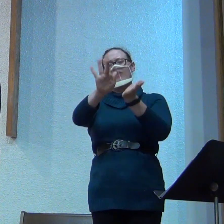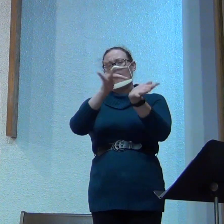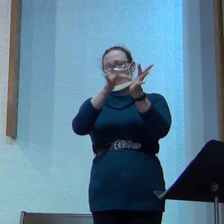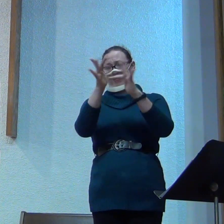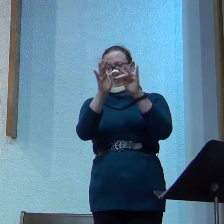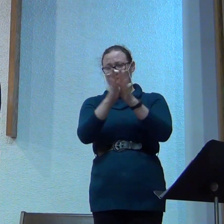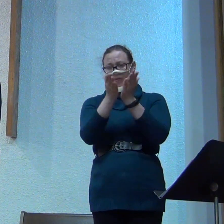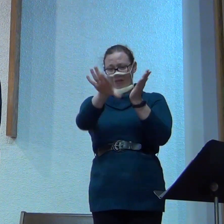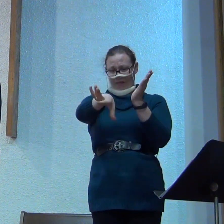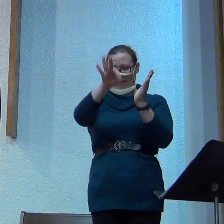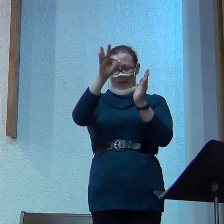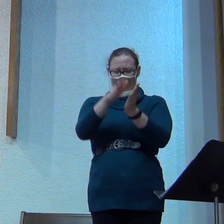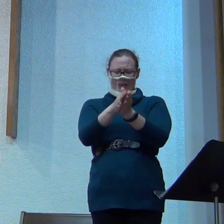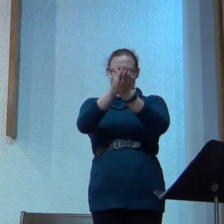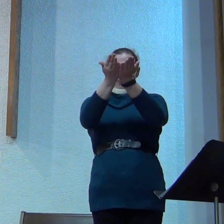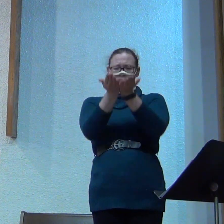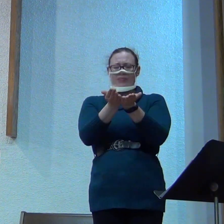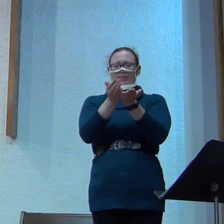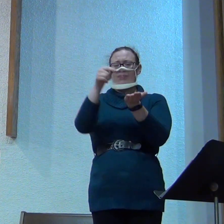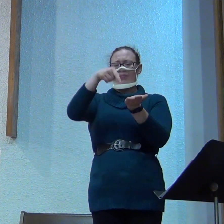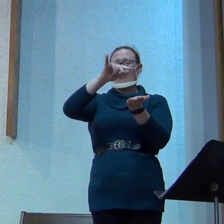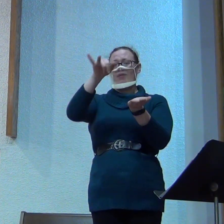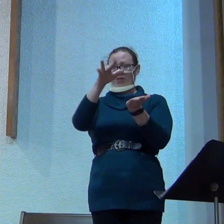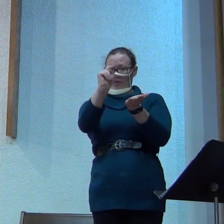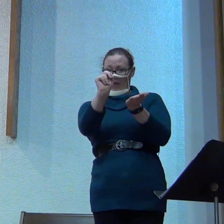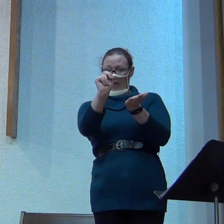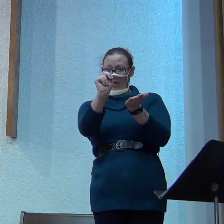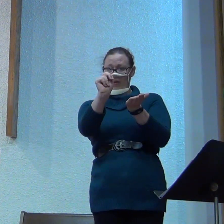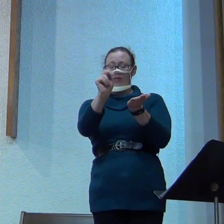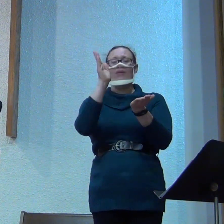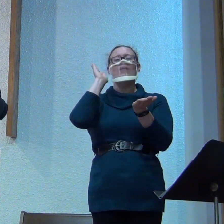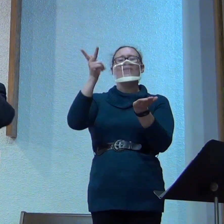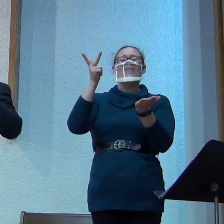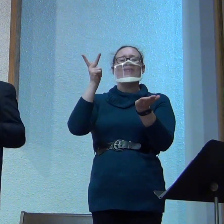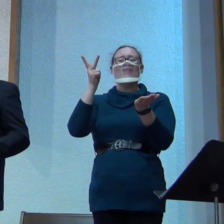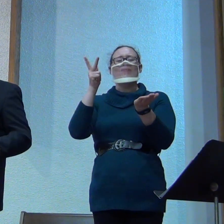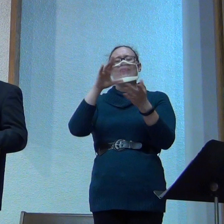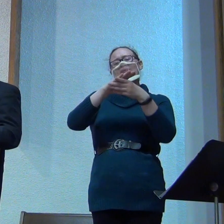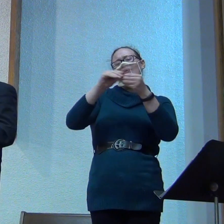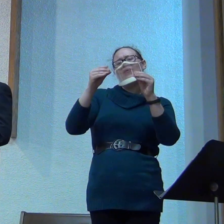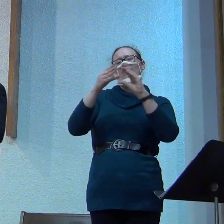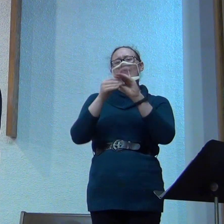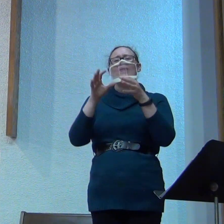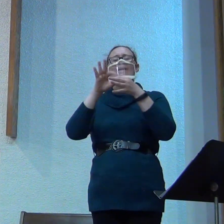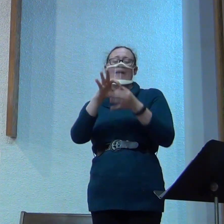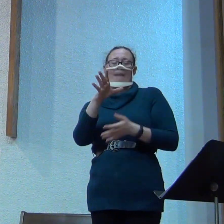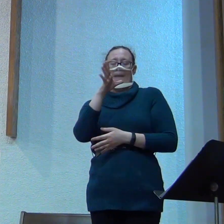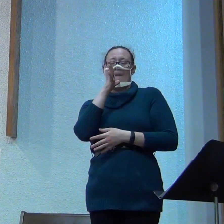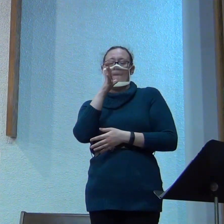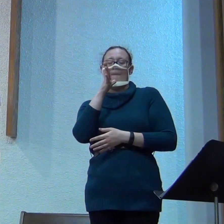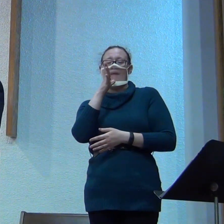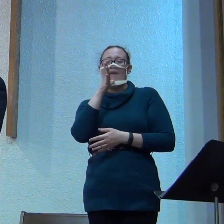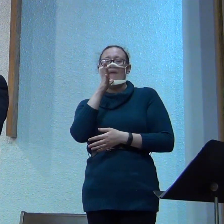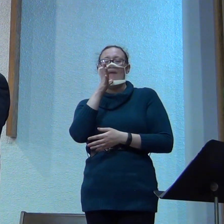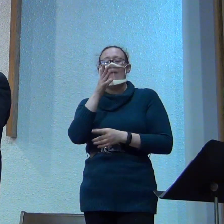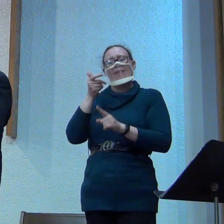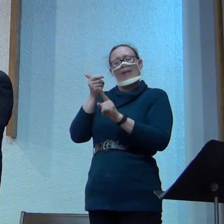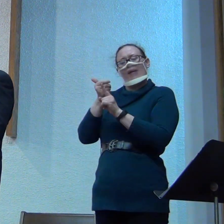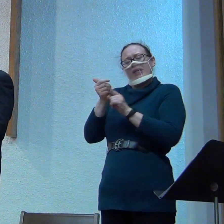there. We're going to see here how Jesus' mother, Mary, provided a